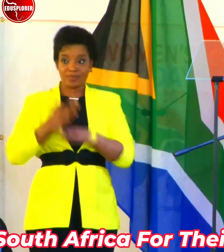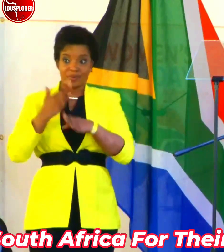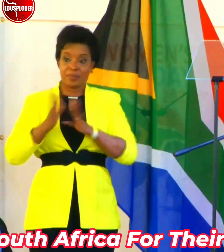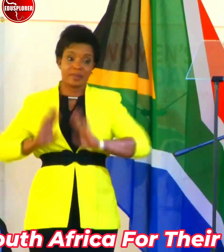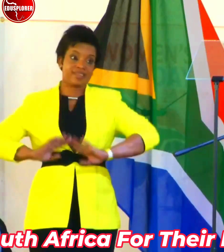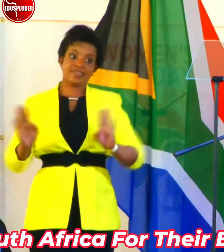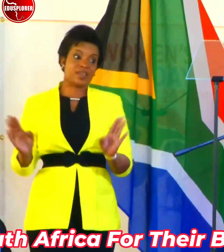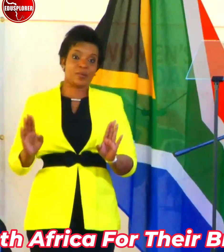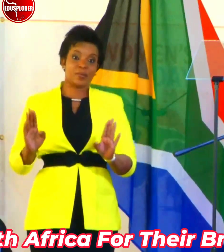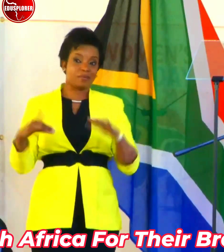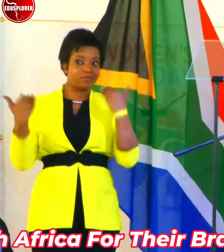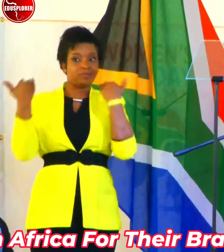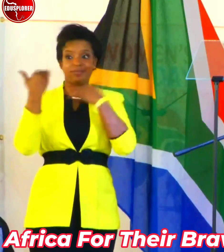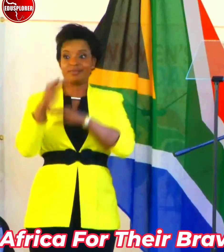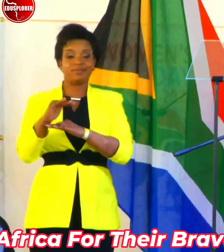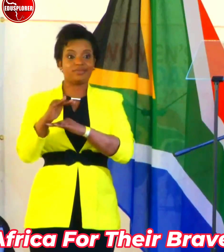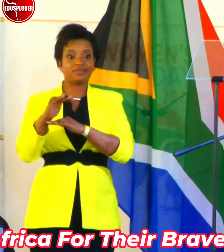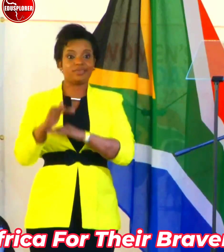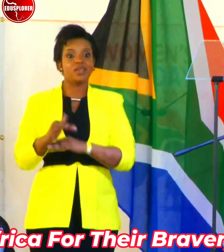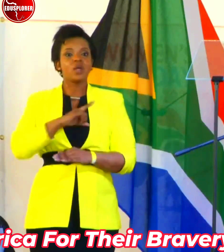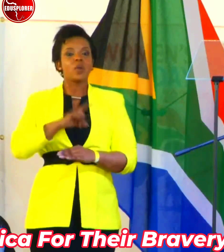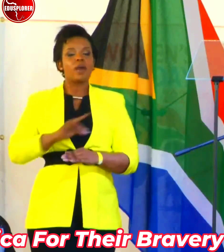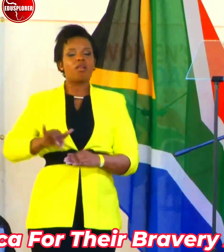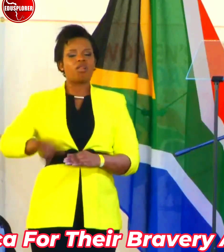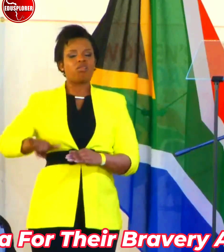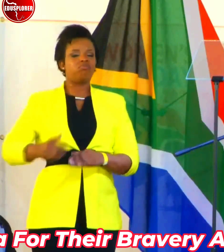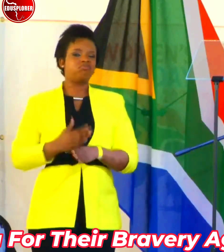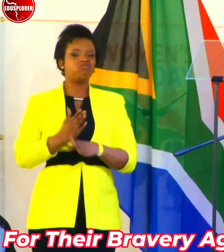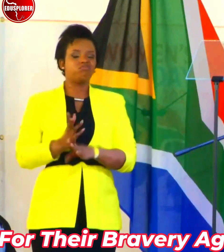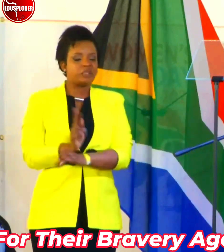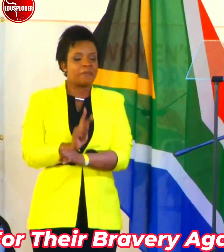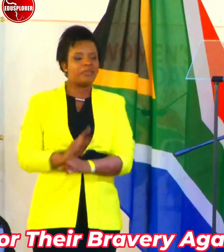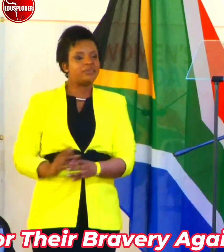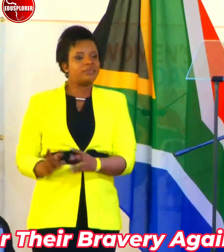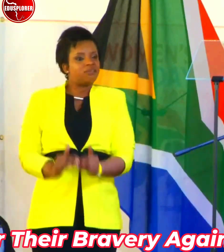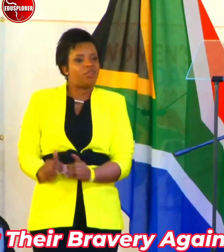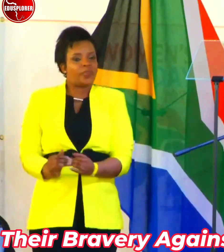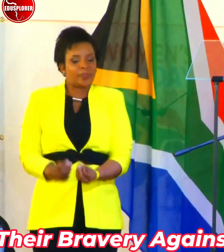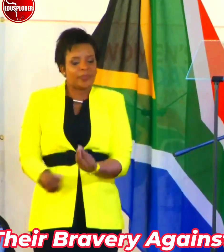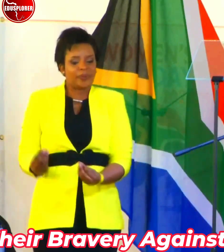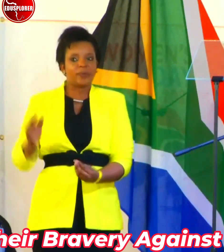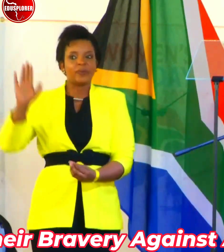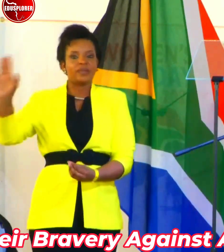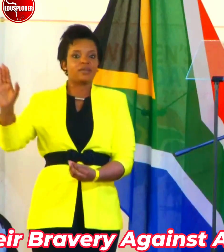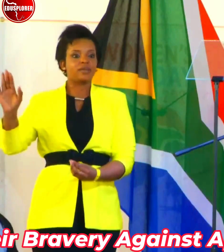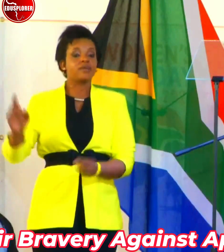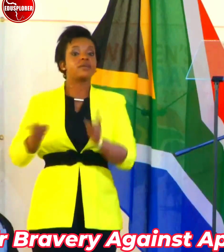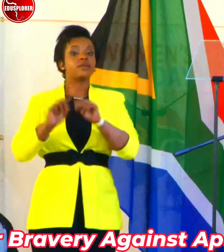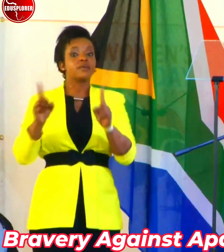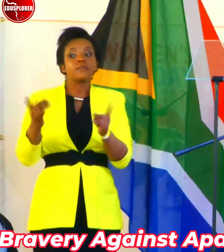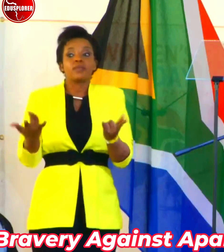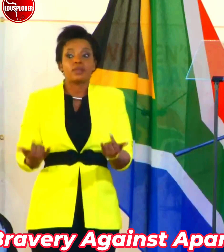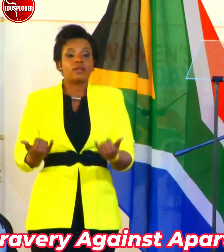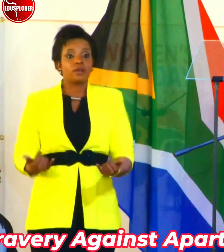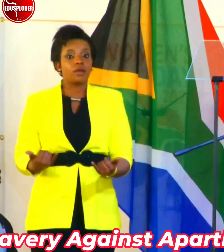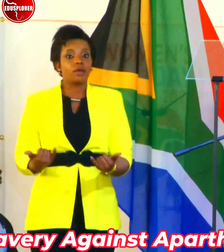limited just to menial jobs and domestic work. They have the right to have control over